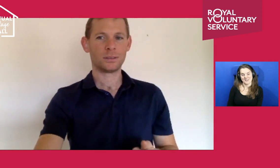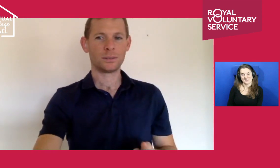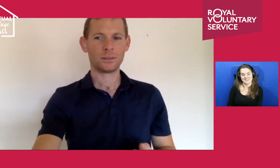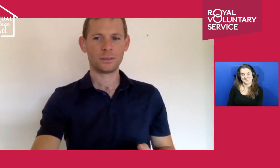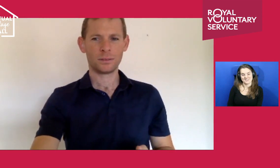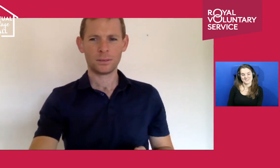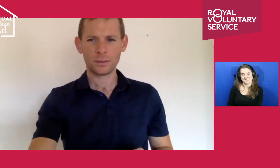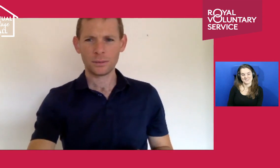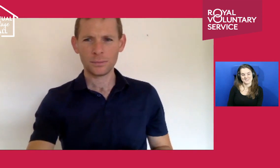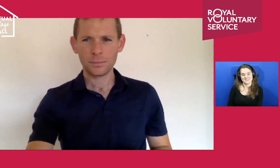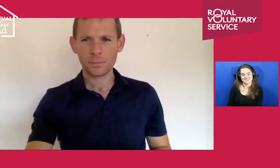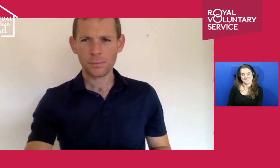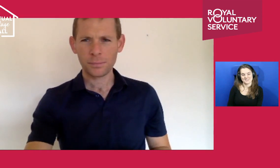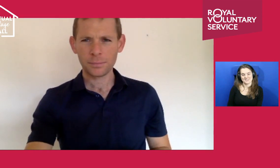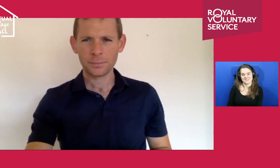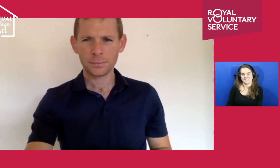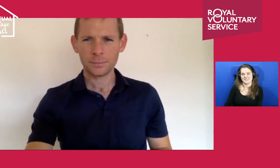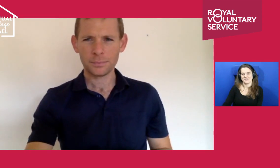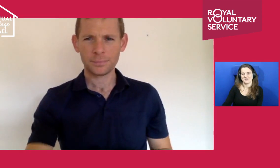Okay.